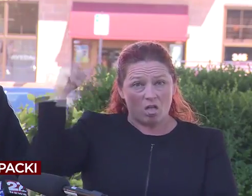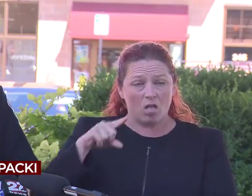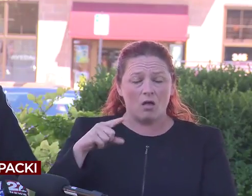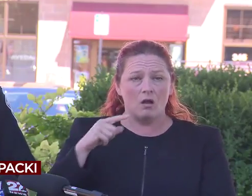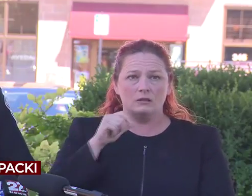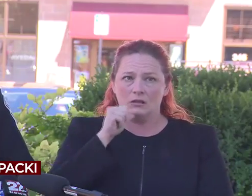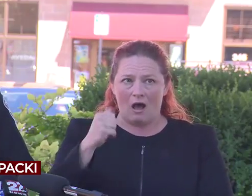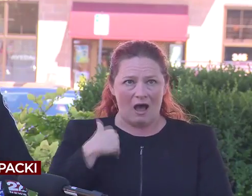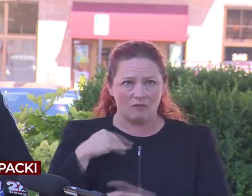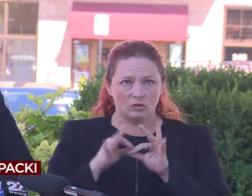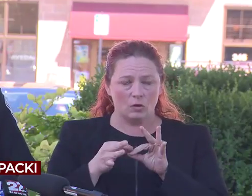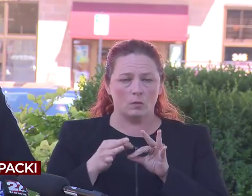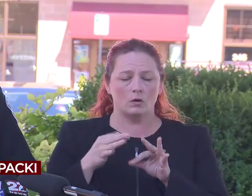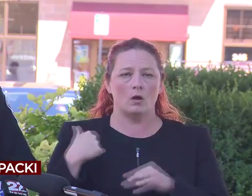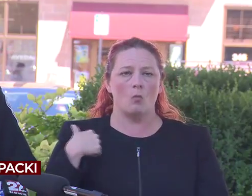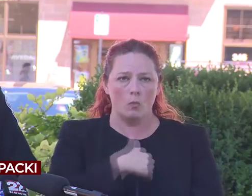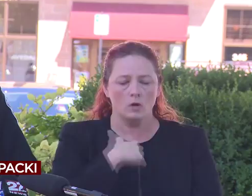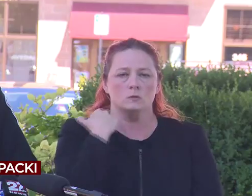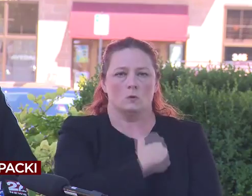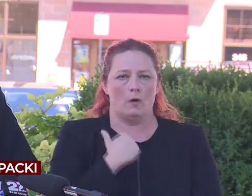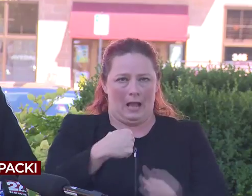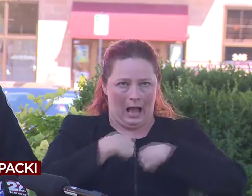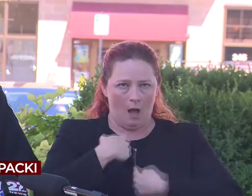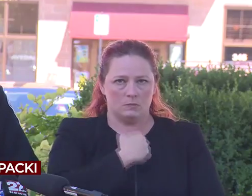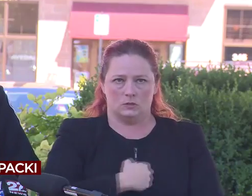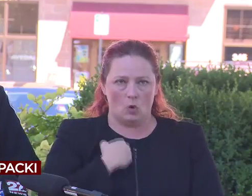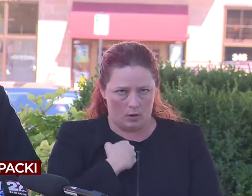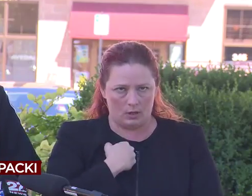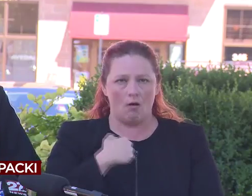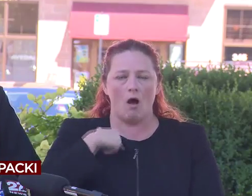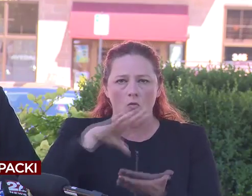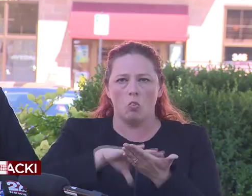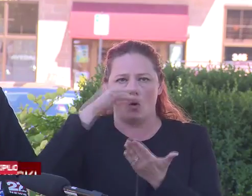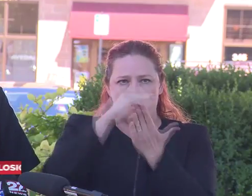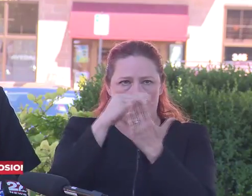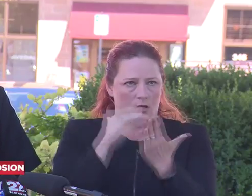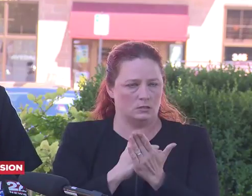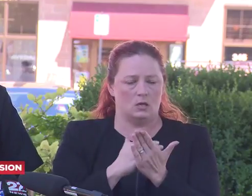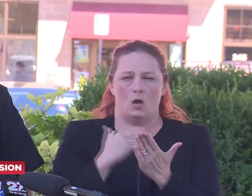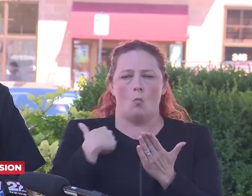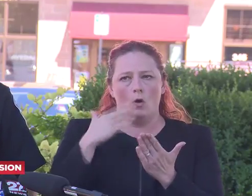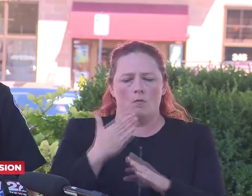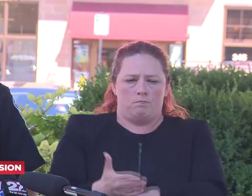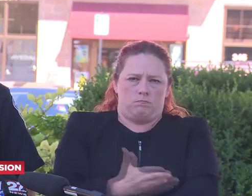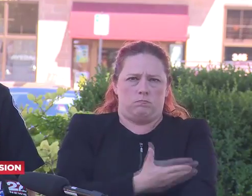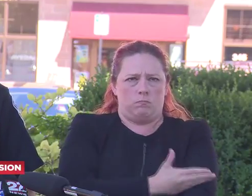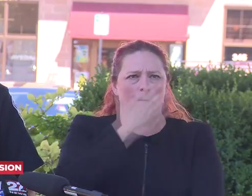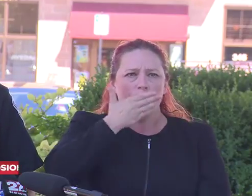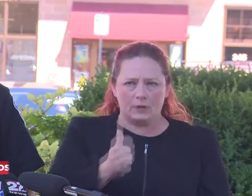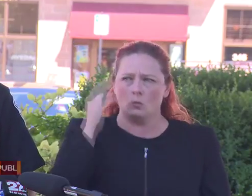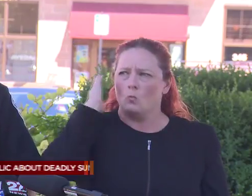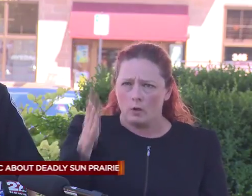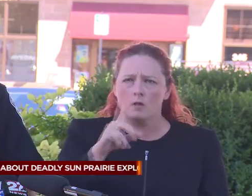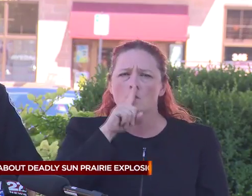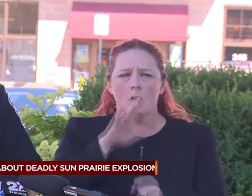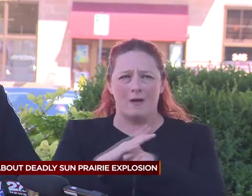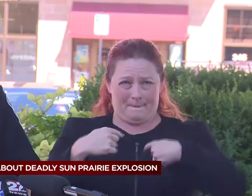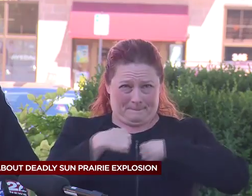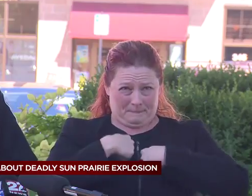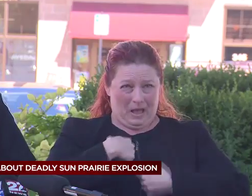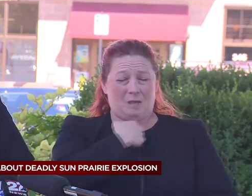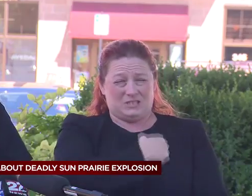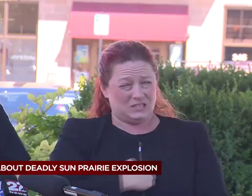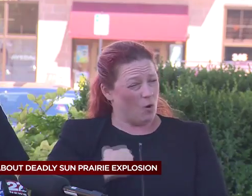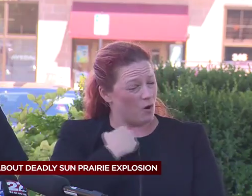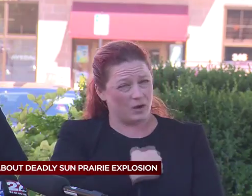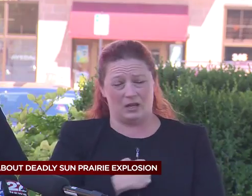have learned from this, and we will get better in the future regarding this subject and this process. So again, my personal apologies